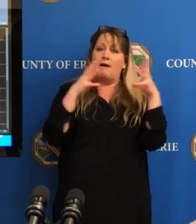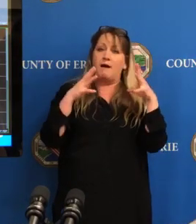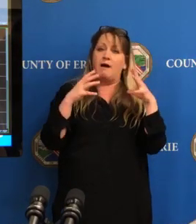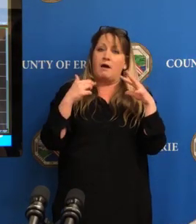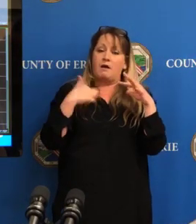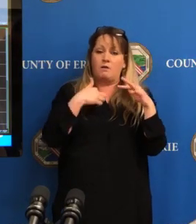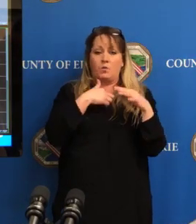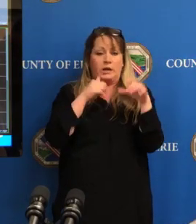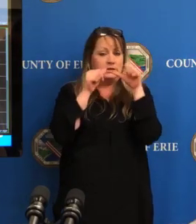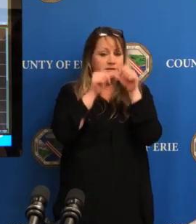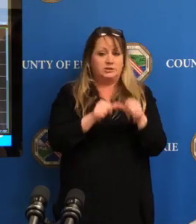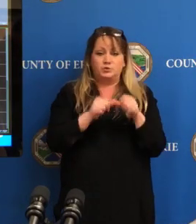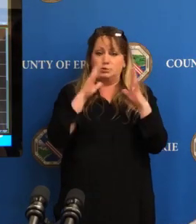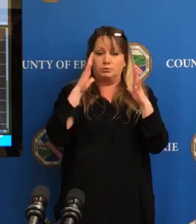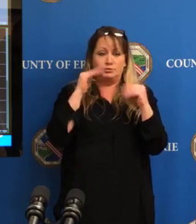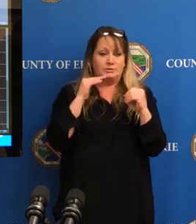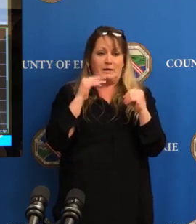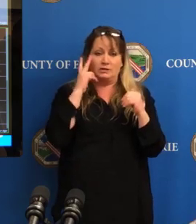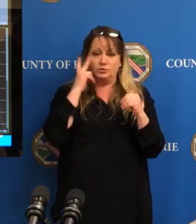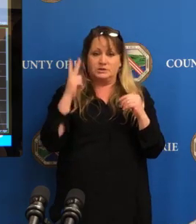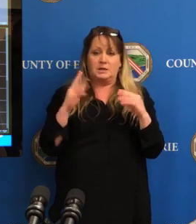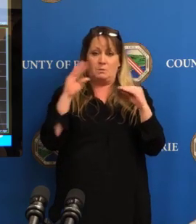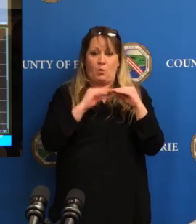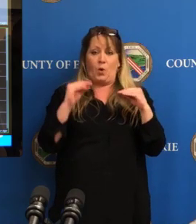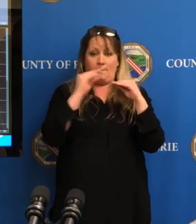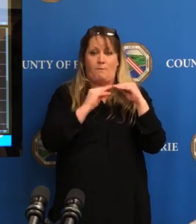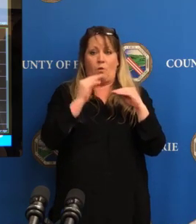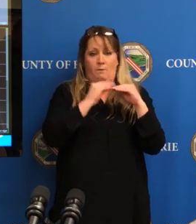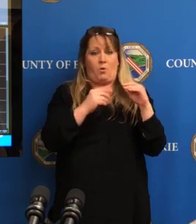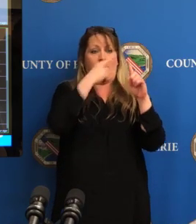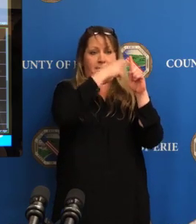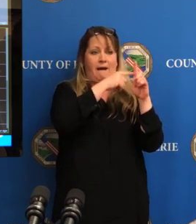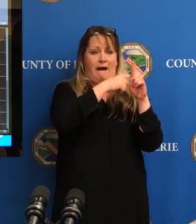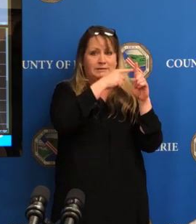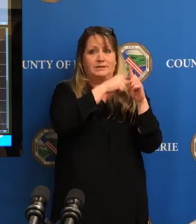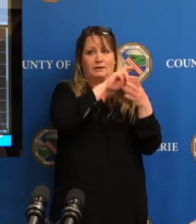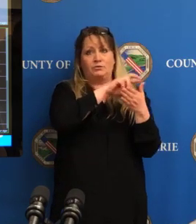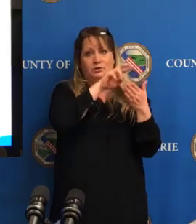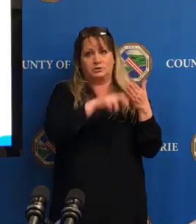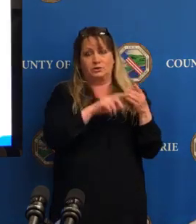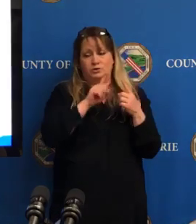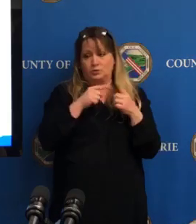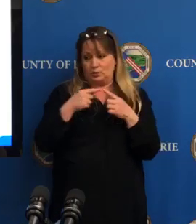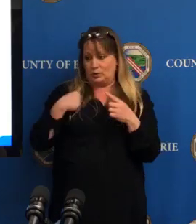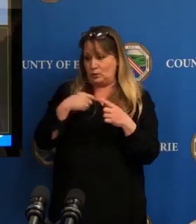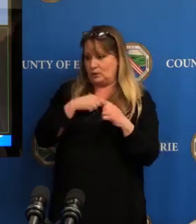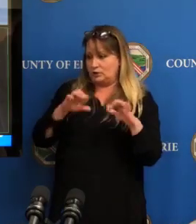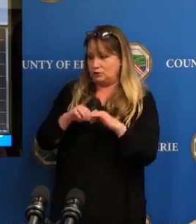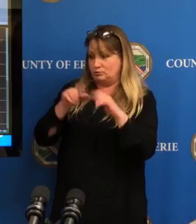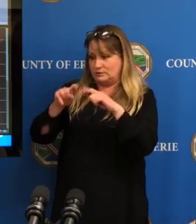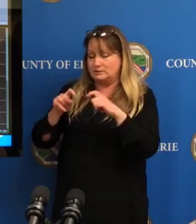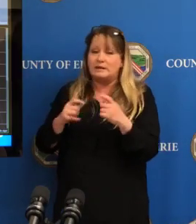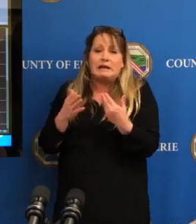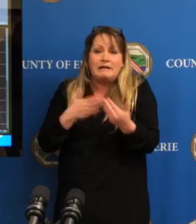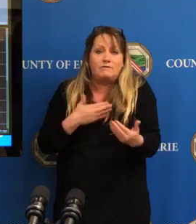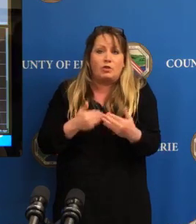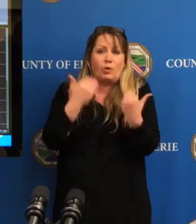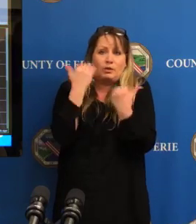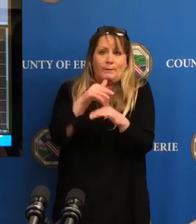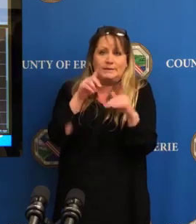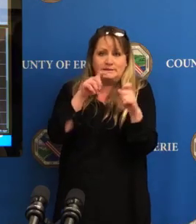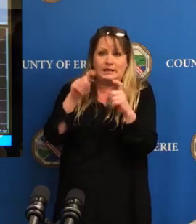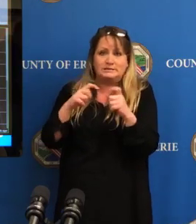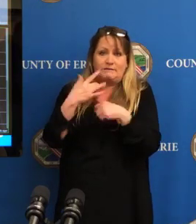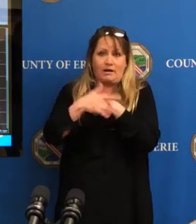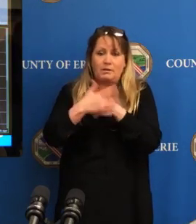continue to expect to see more and more cases as we do testing. Even though the testing is limited, we expect to